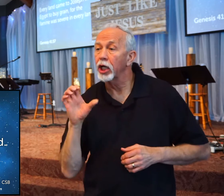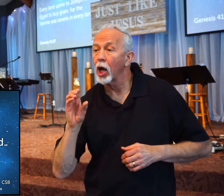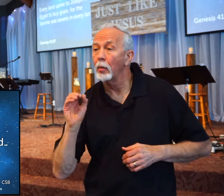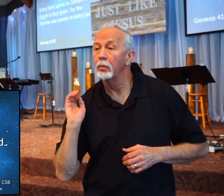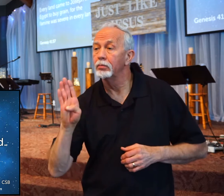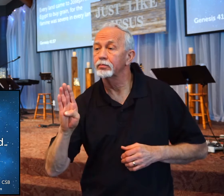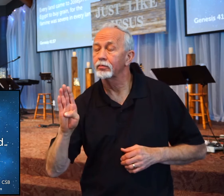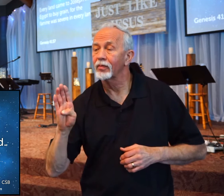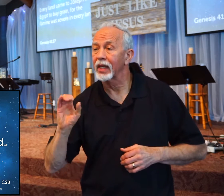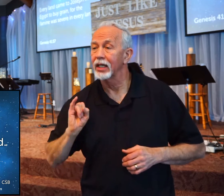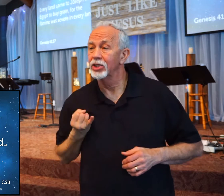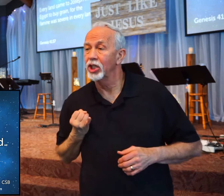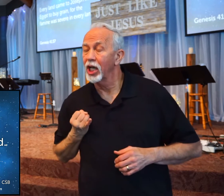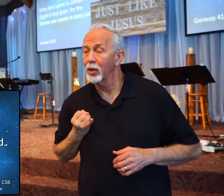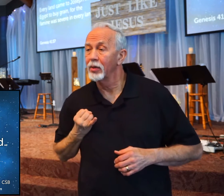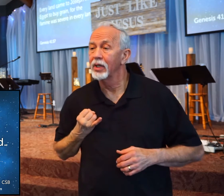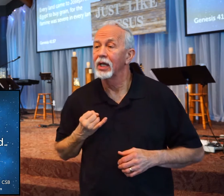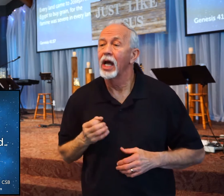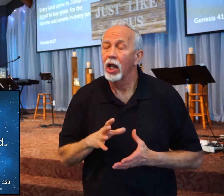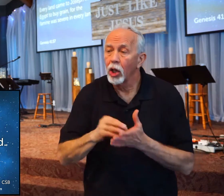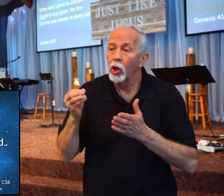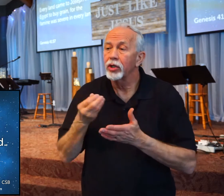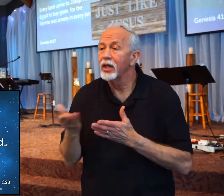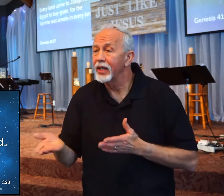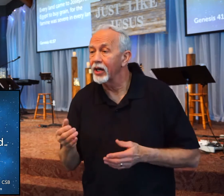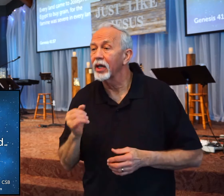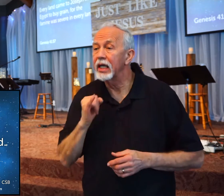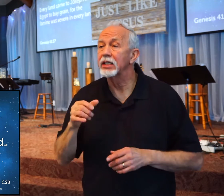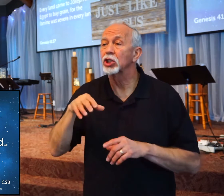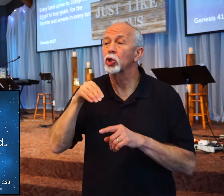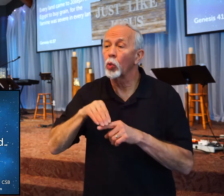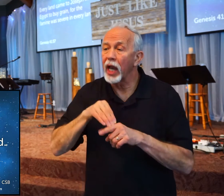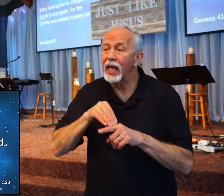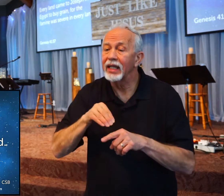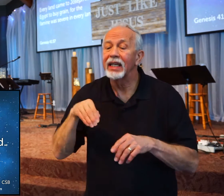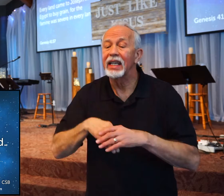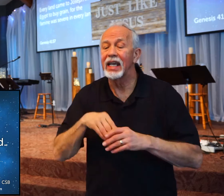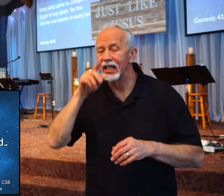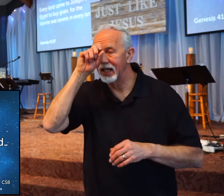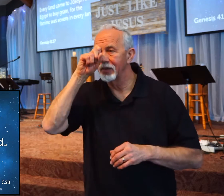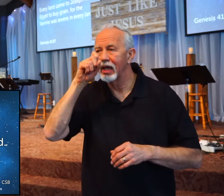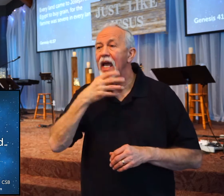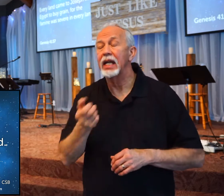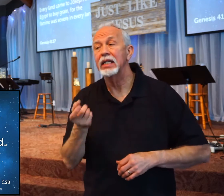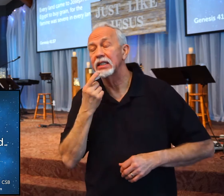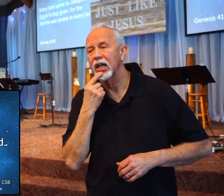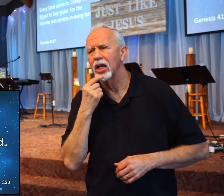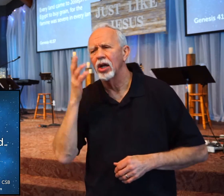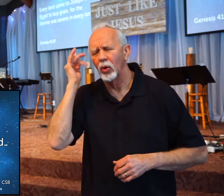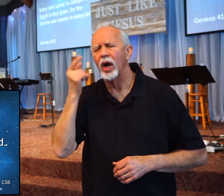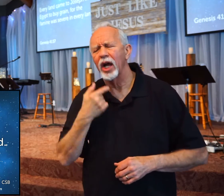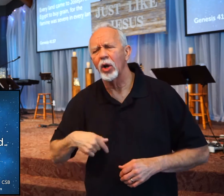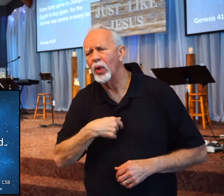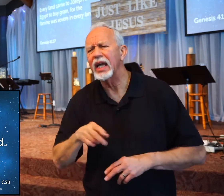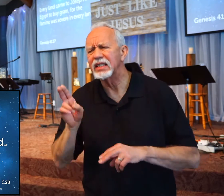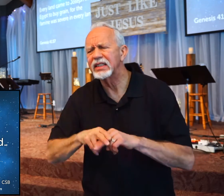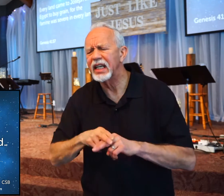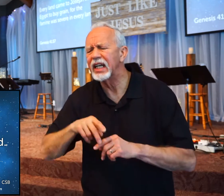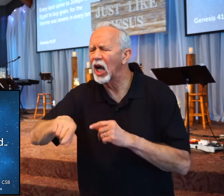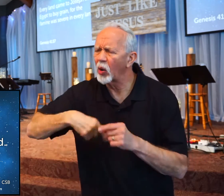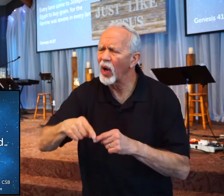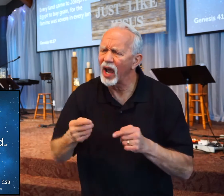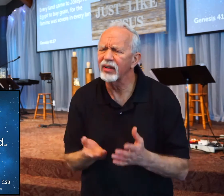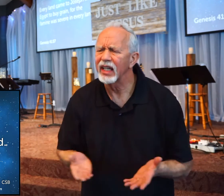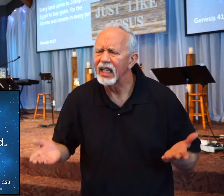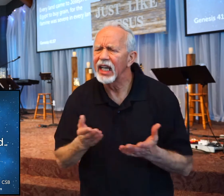father, learned that there was grain in Egypt. And he said, why are we sitting around